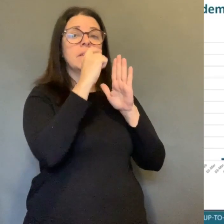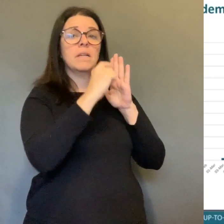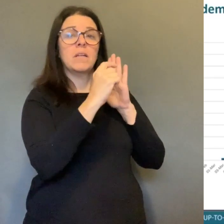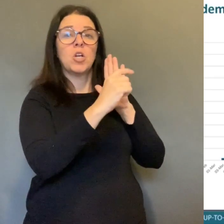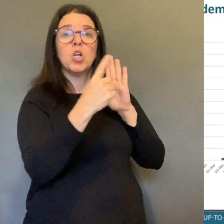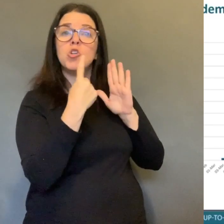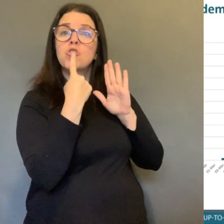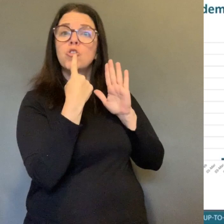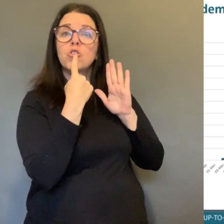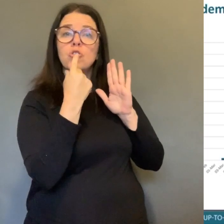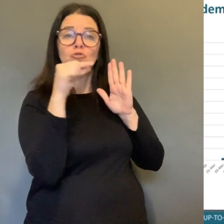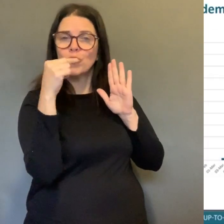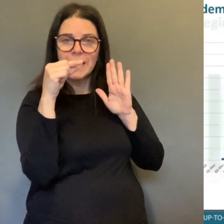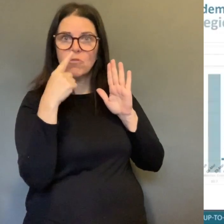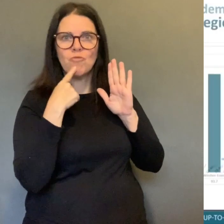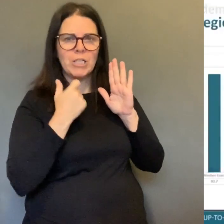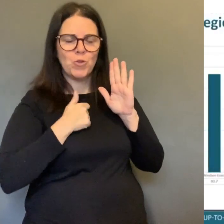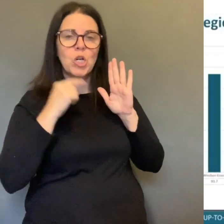up.